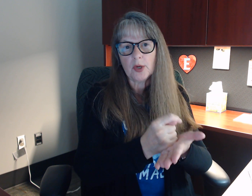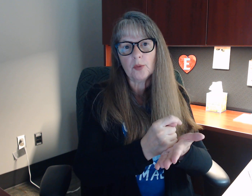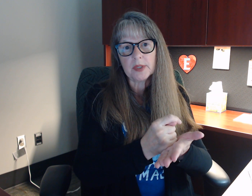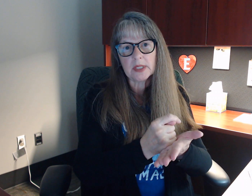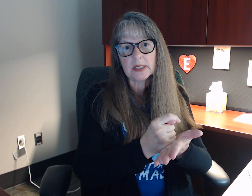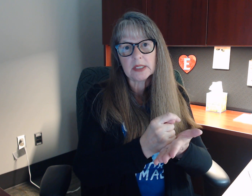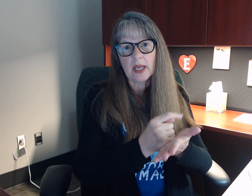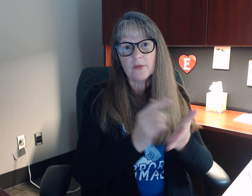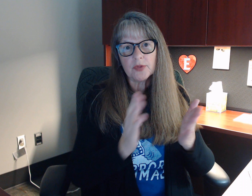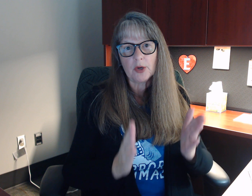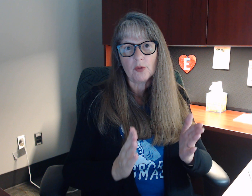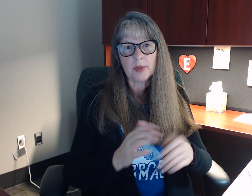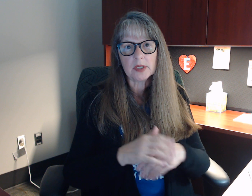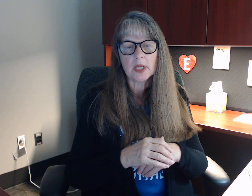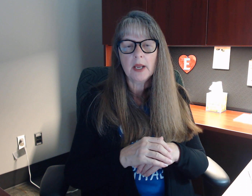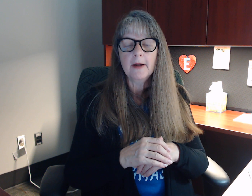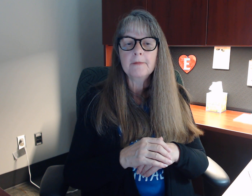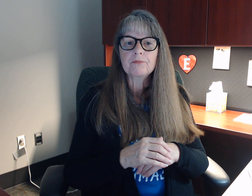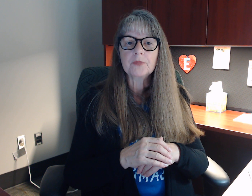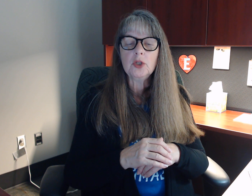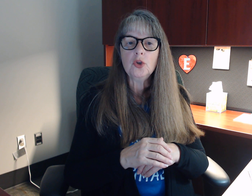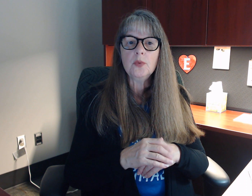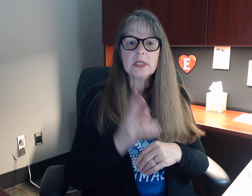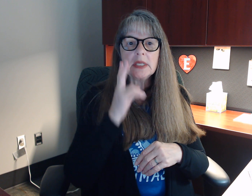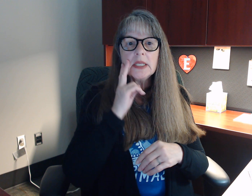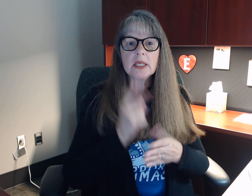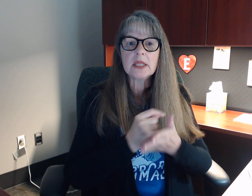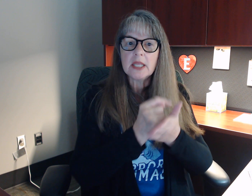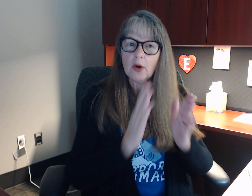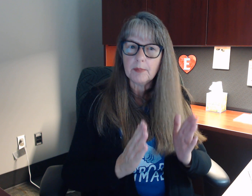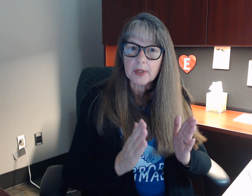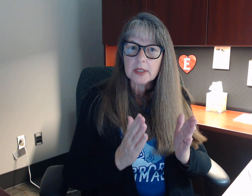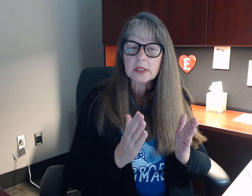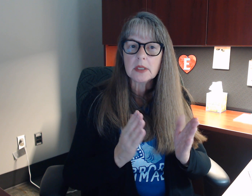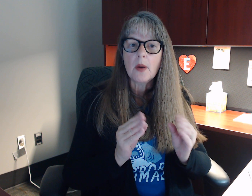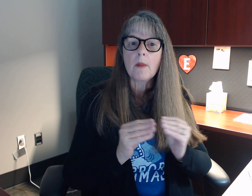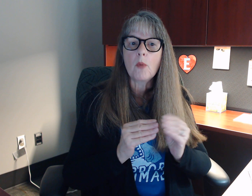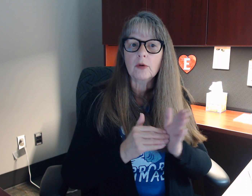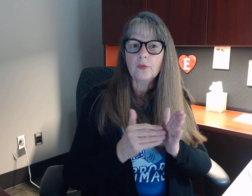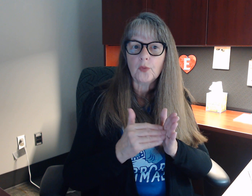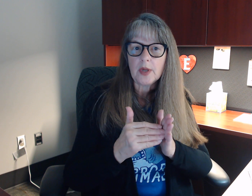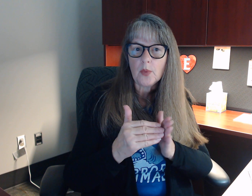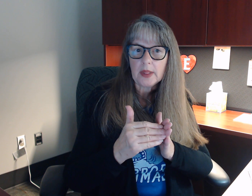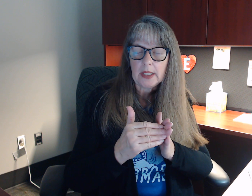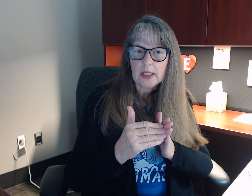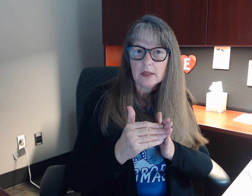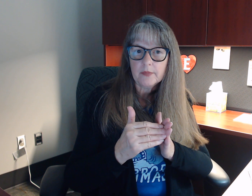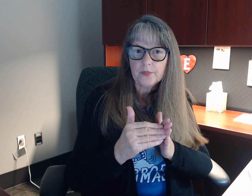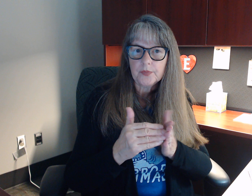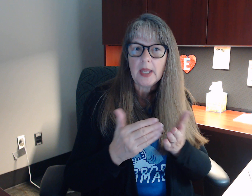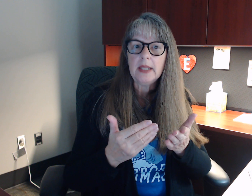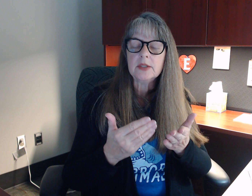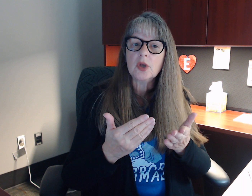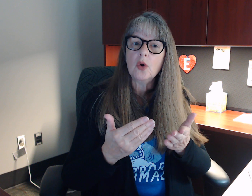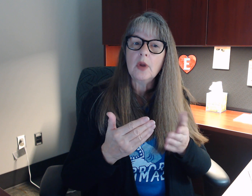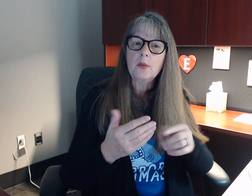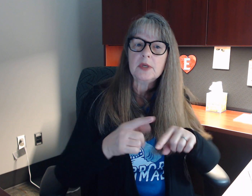therapist, that's the sign for therapist. Then you would see the therapist more frequently. And so it would